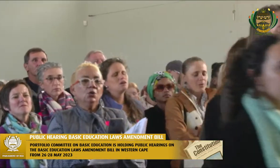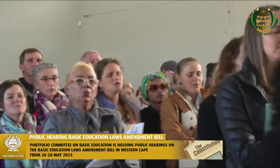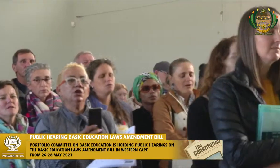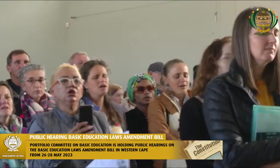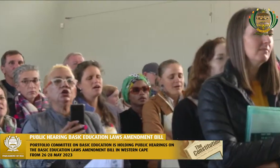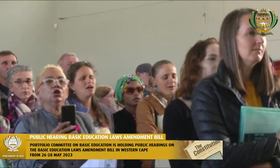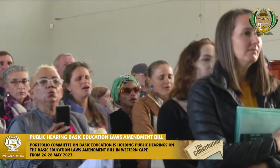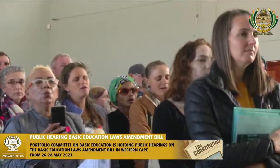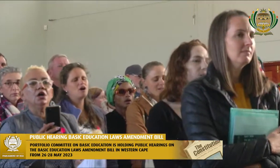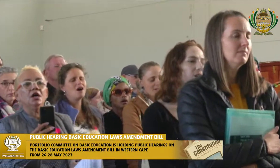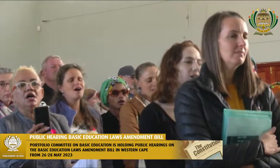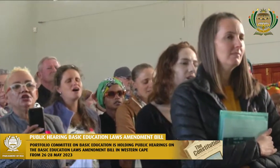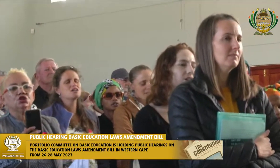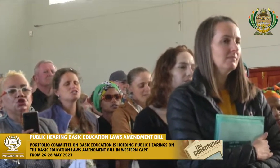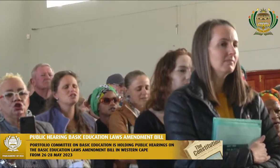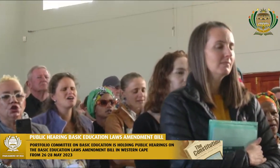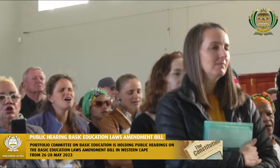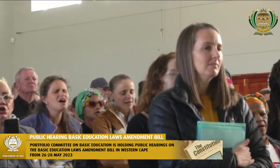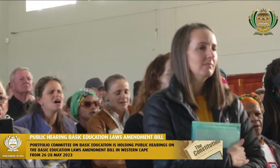We